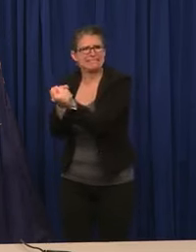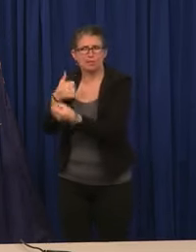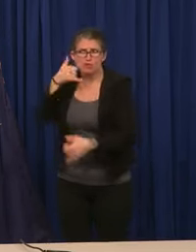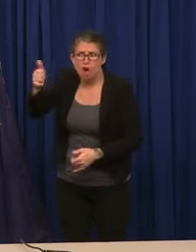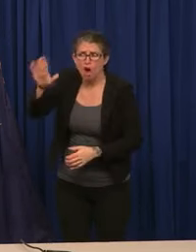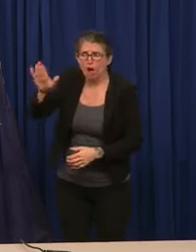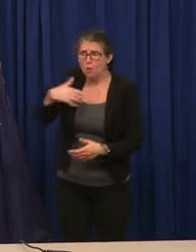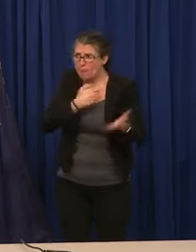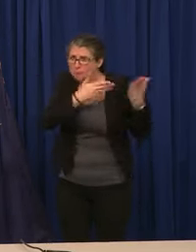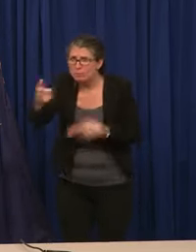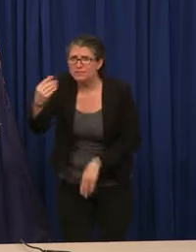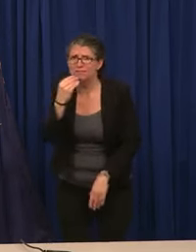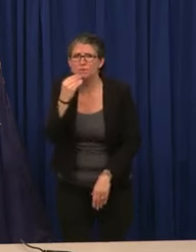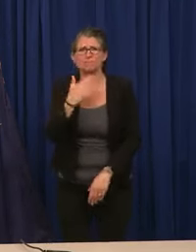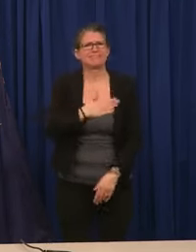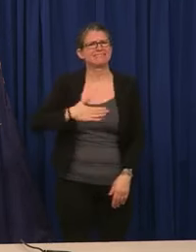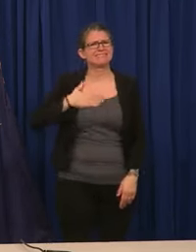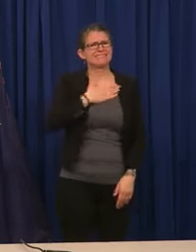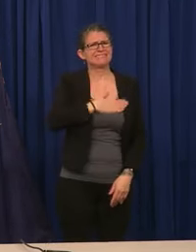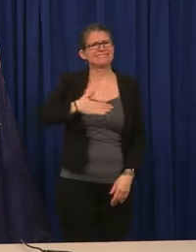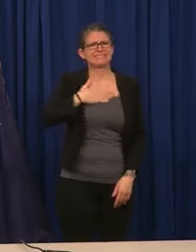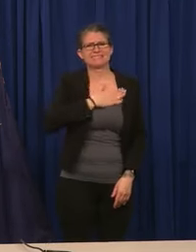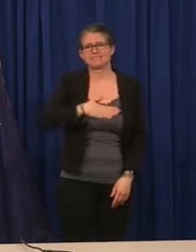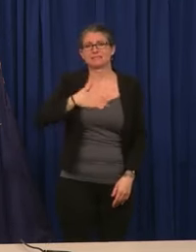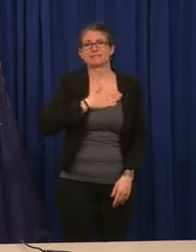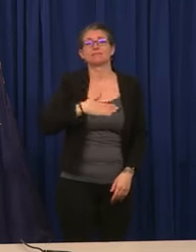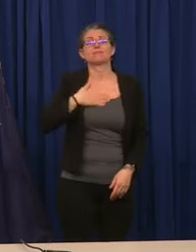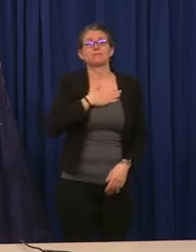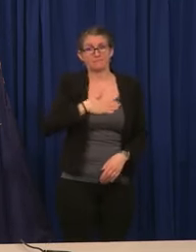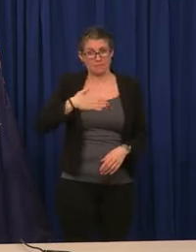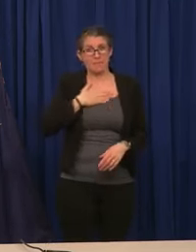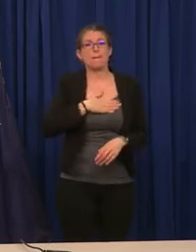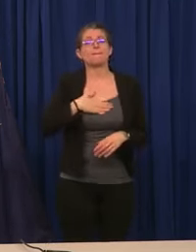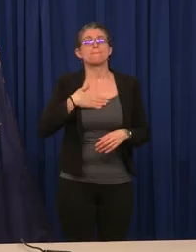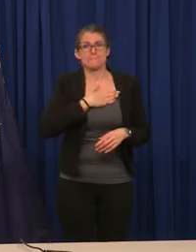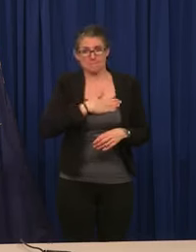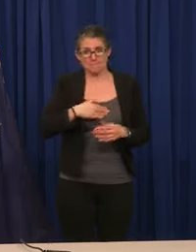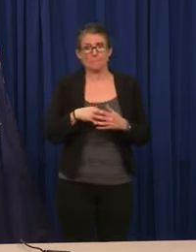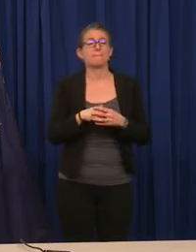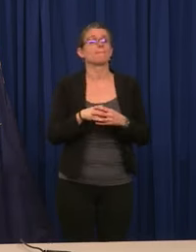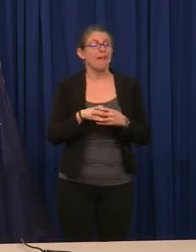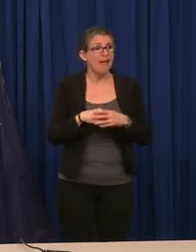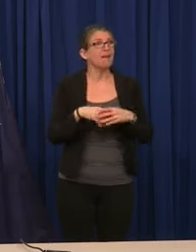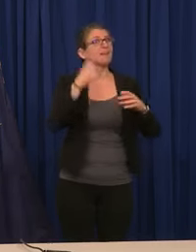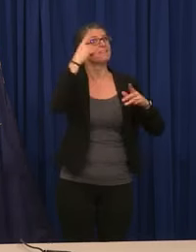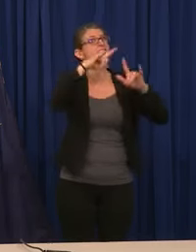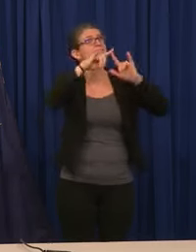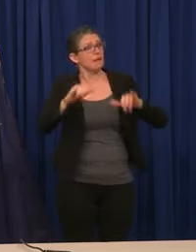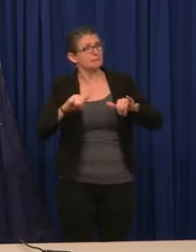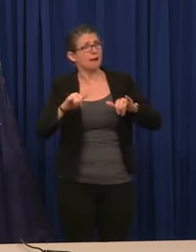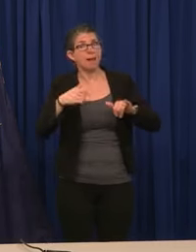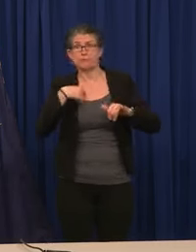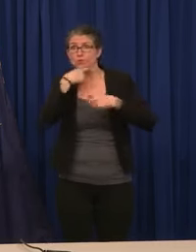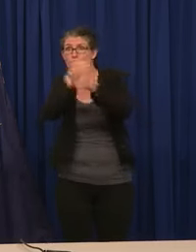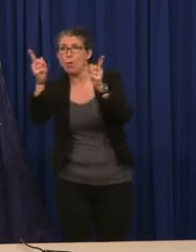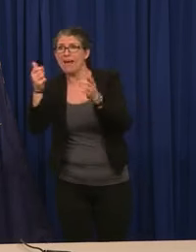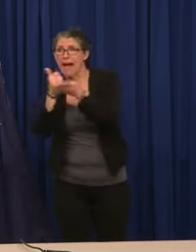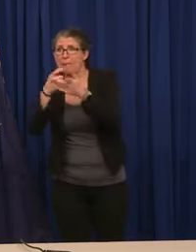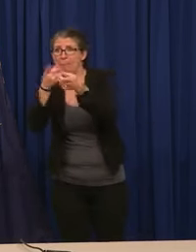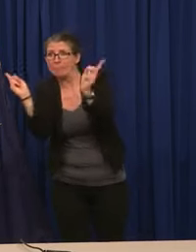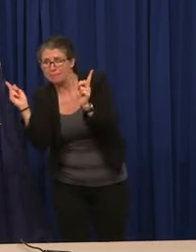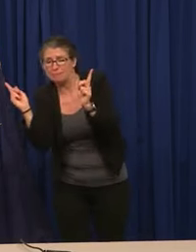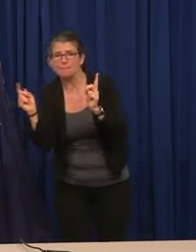can't, take precautions. Go to grocery stores during hours that are specially designated for